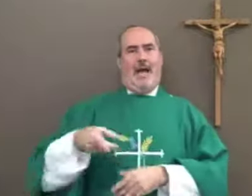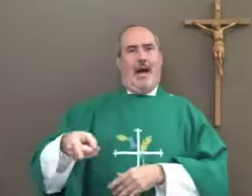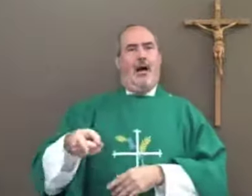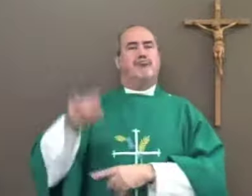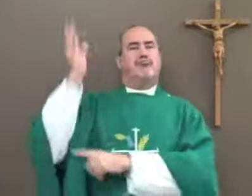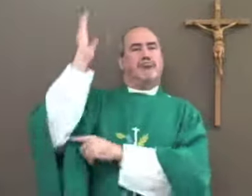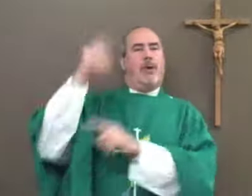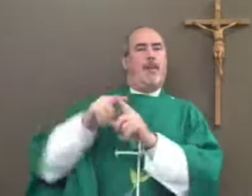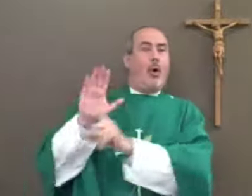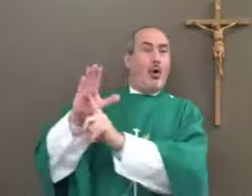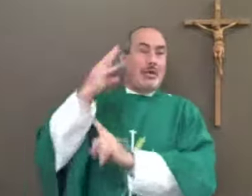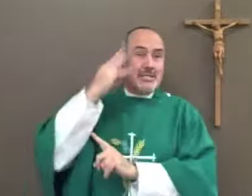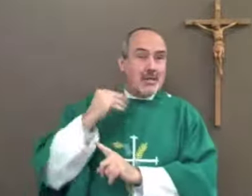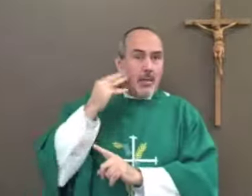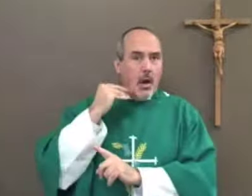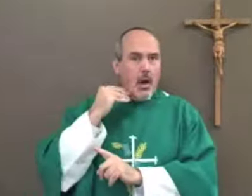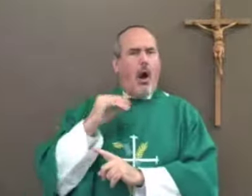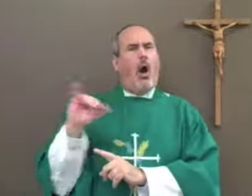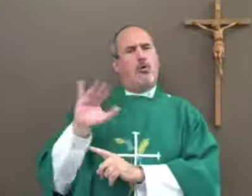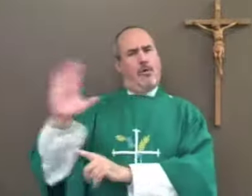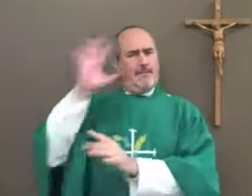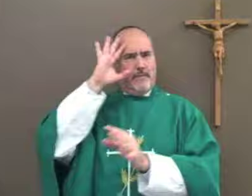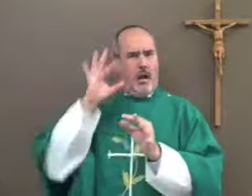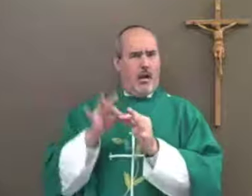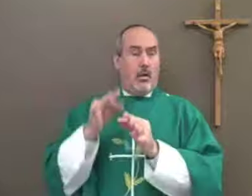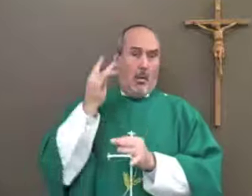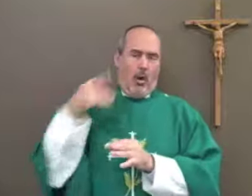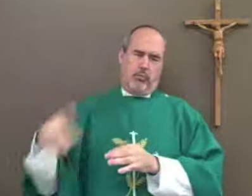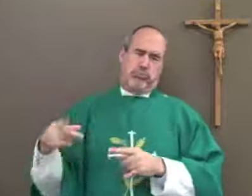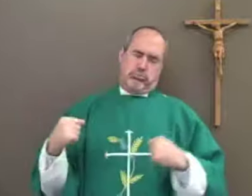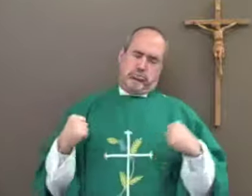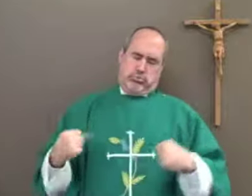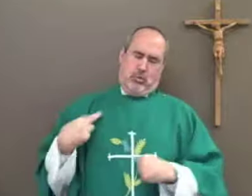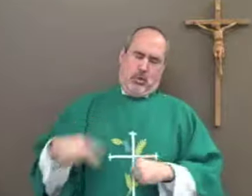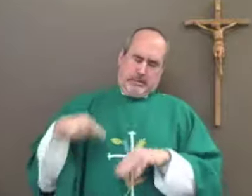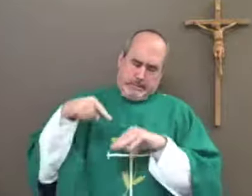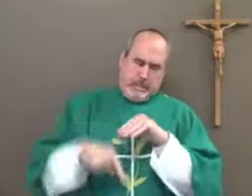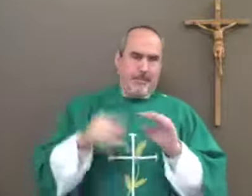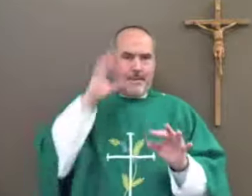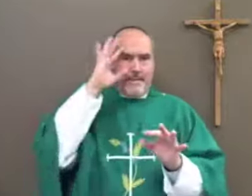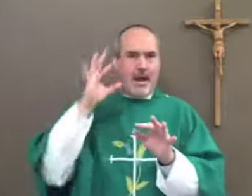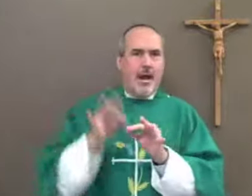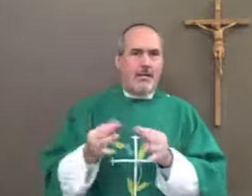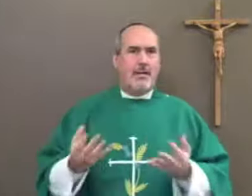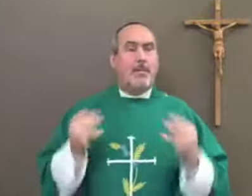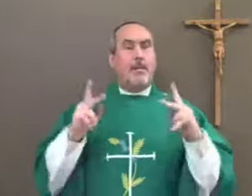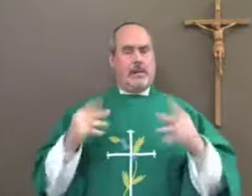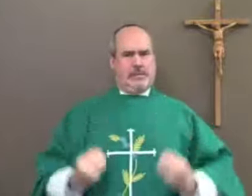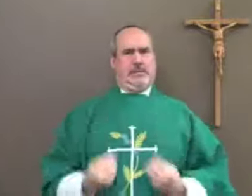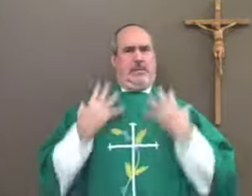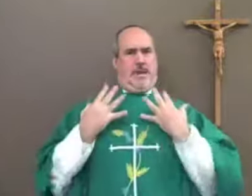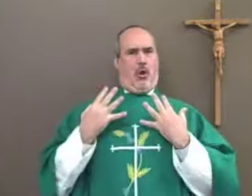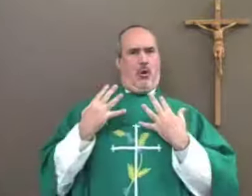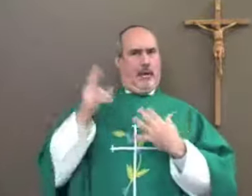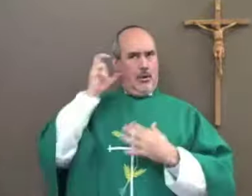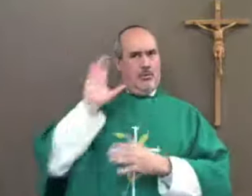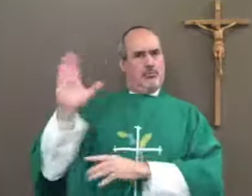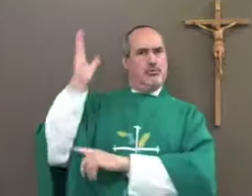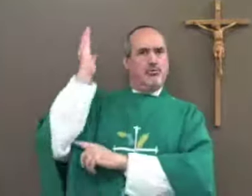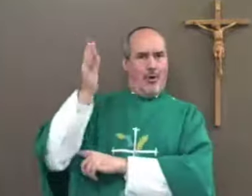Churches from all over invited her to come share her experience and her faith because her faith was so deep and strong that it inspired